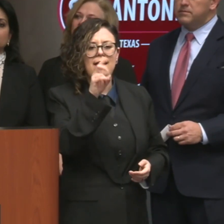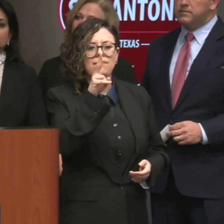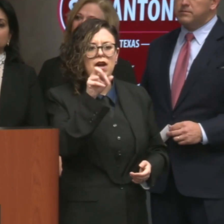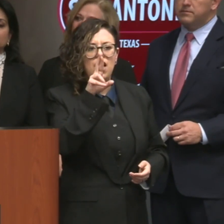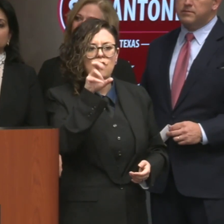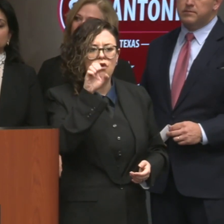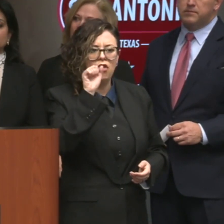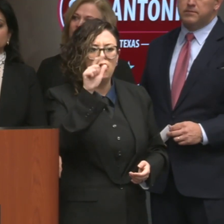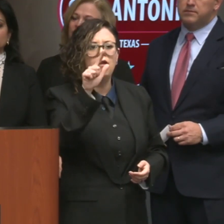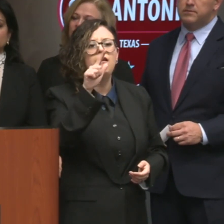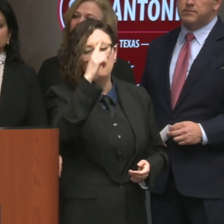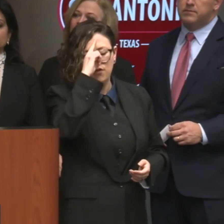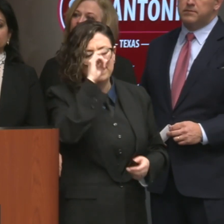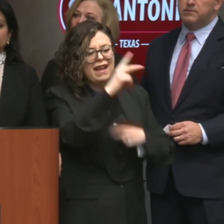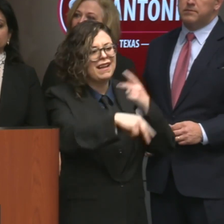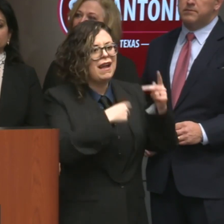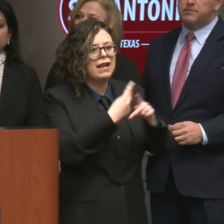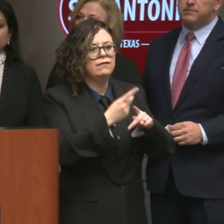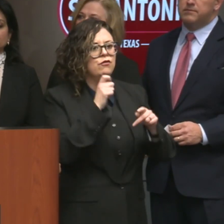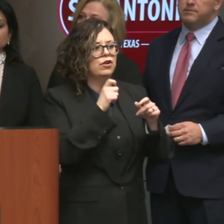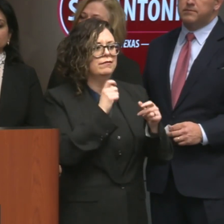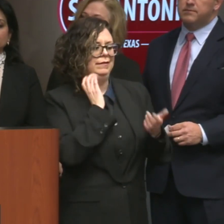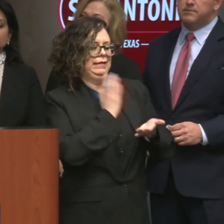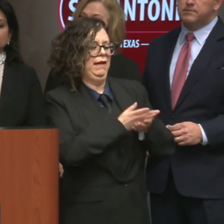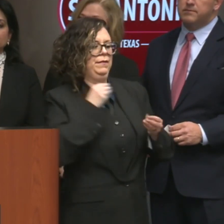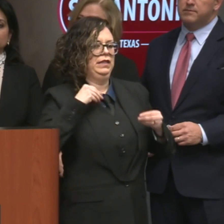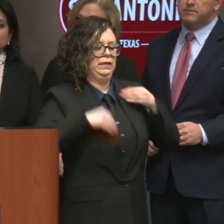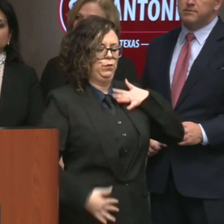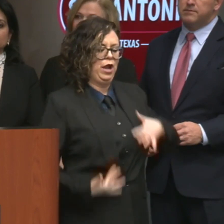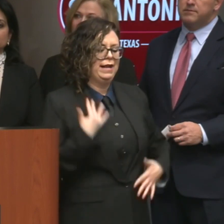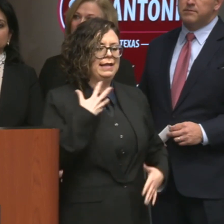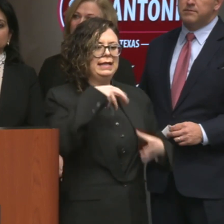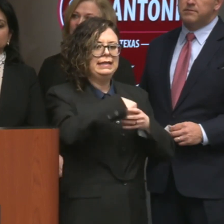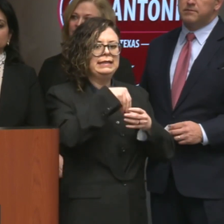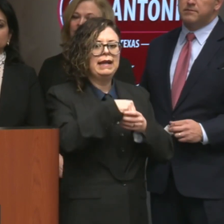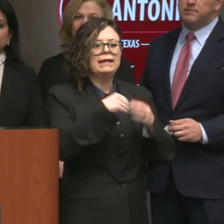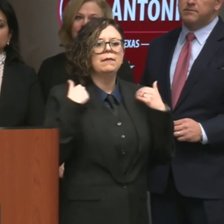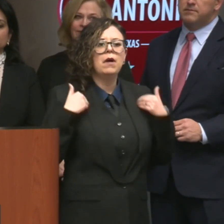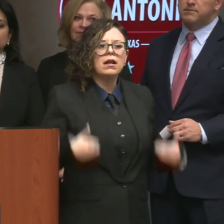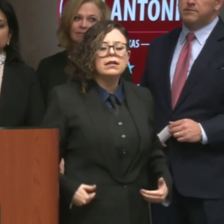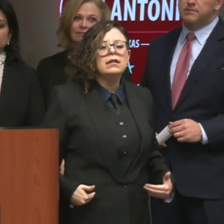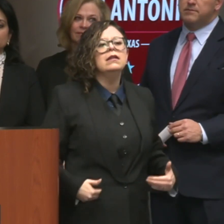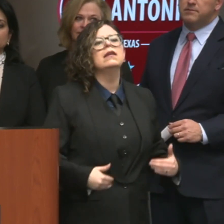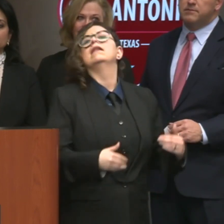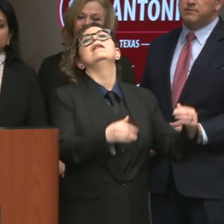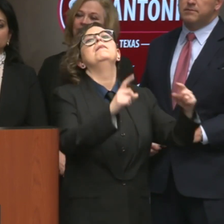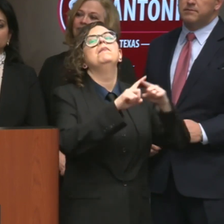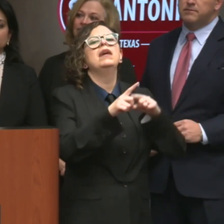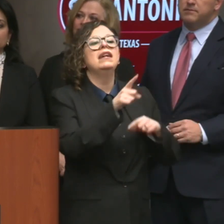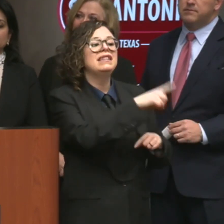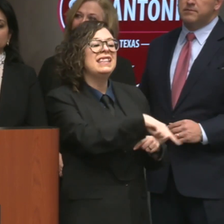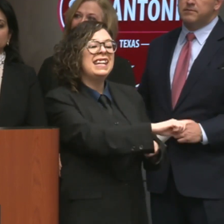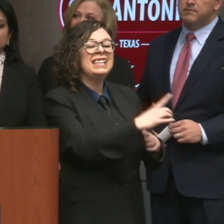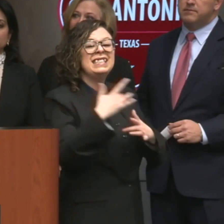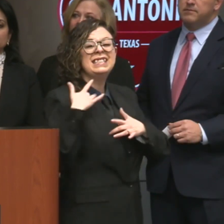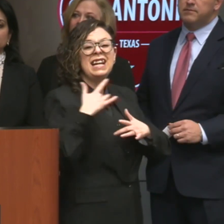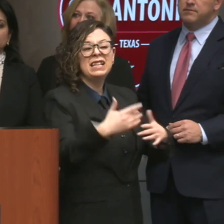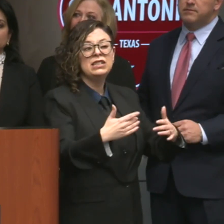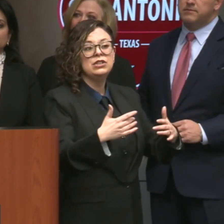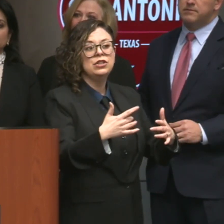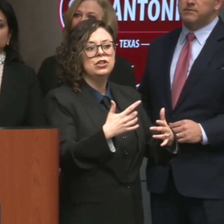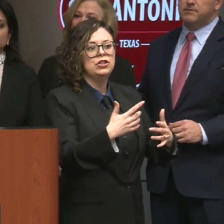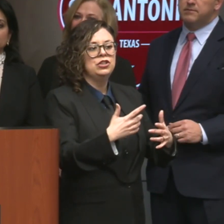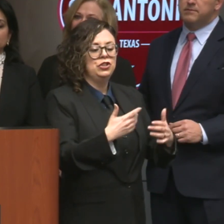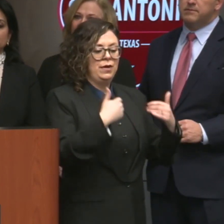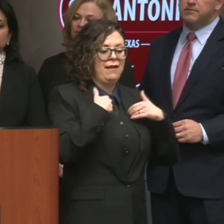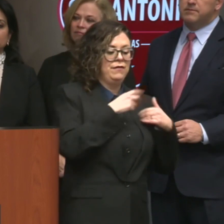the virus from spreading in the body. But these individuals also have often what is known as pneumonia, and so you can